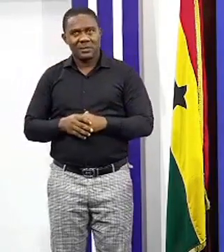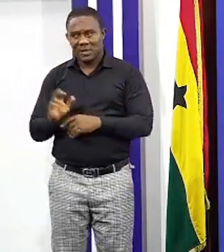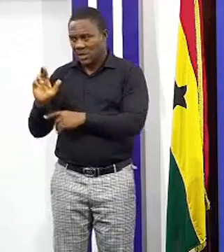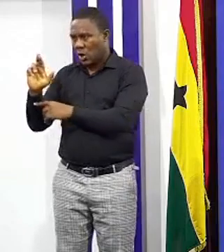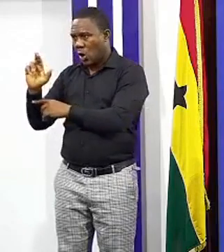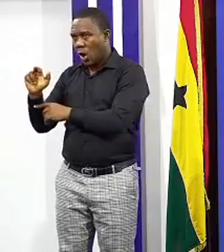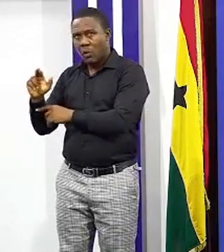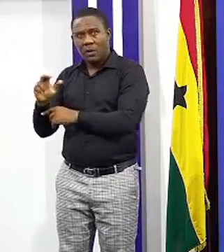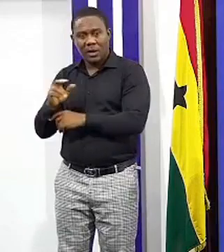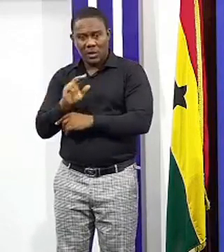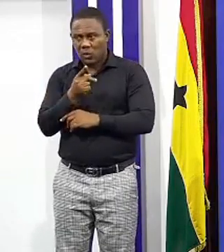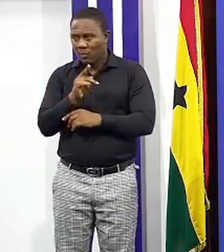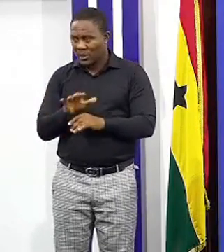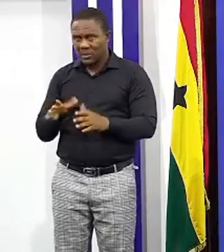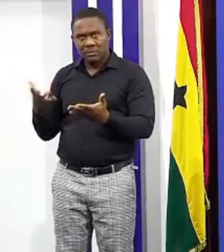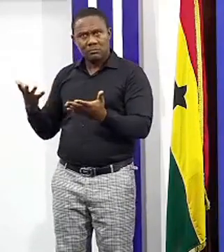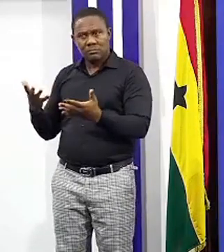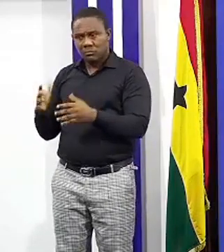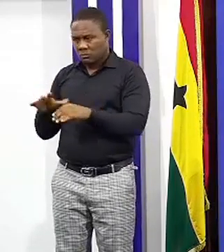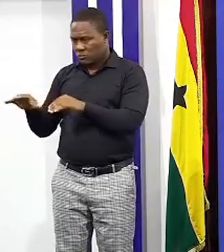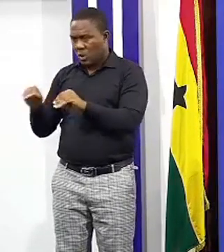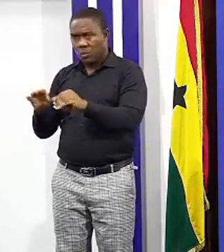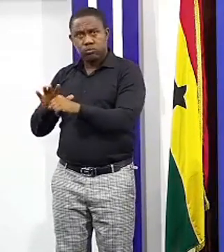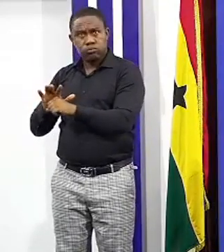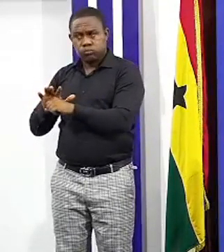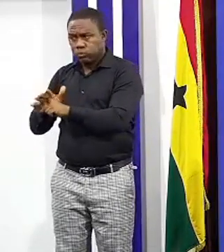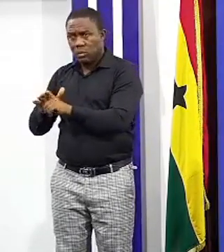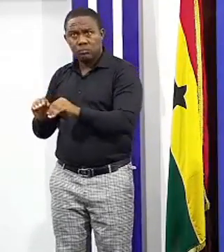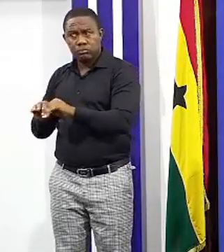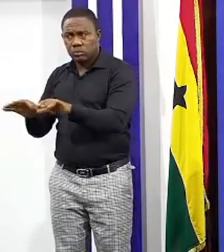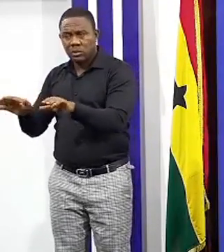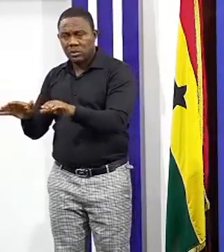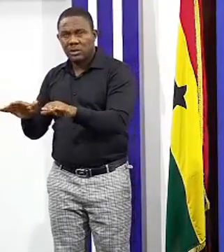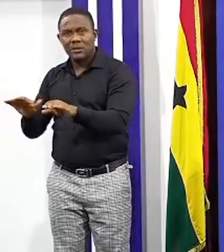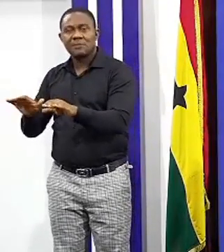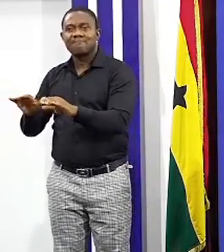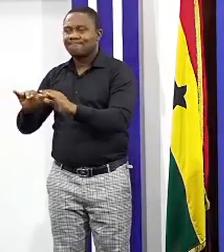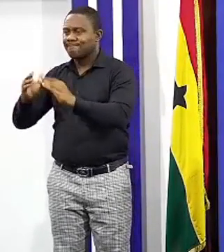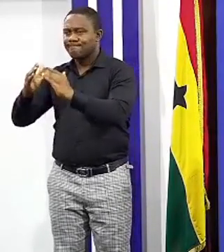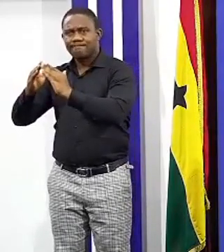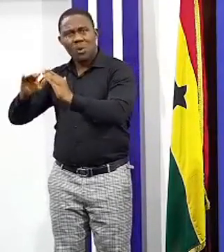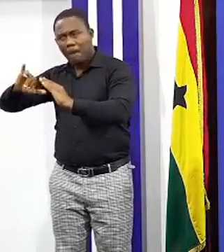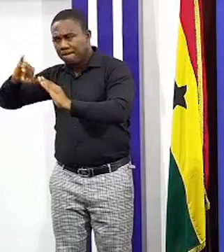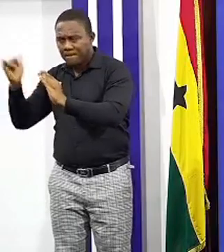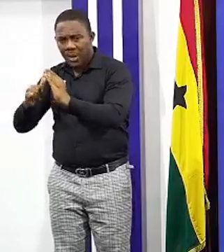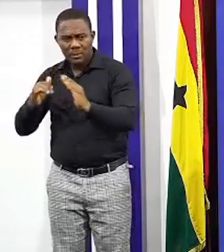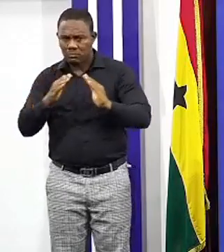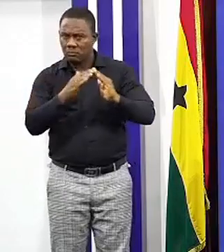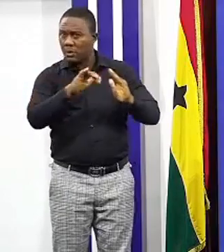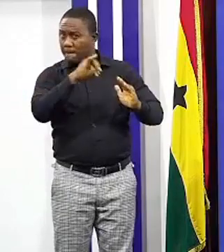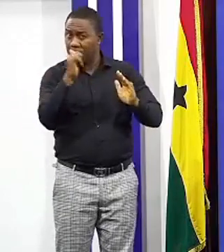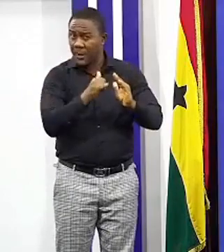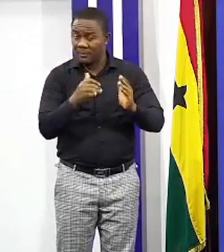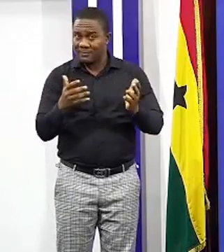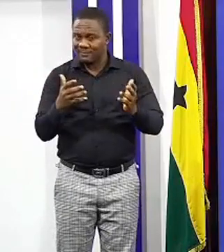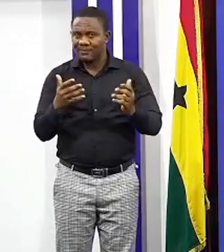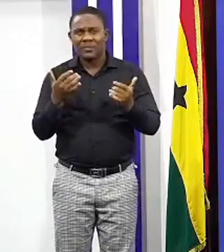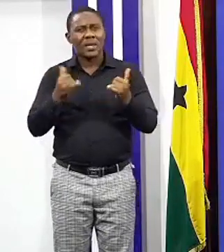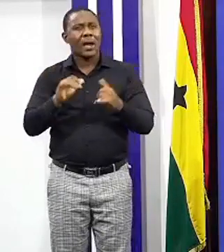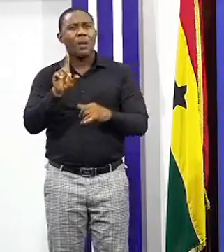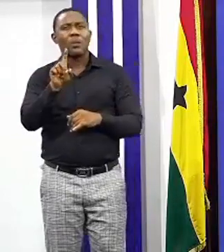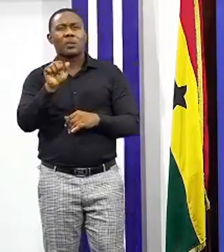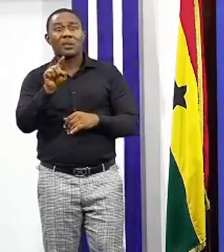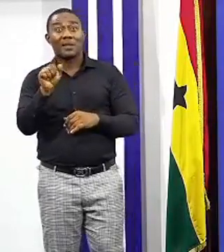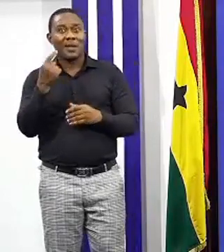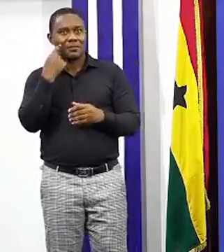great metropolis to get the data that we are using now. So from seeing the data, it has shown